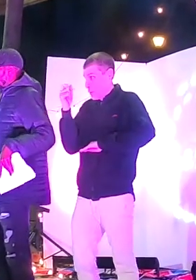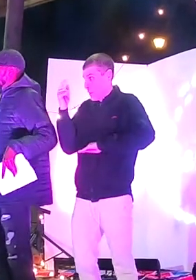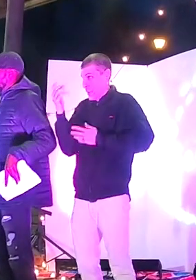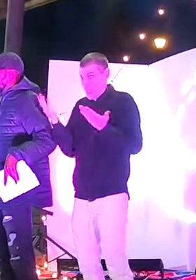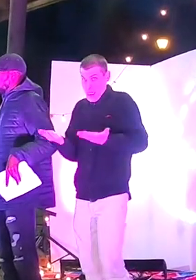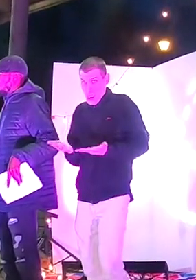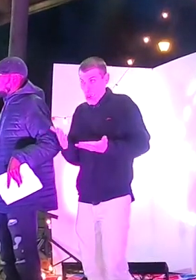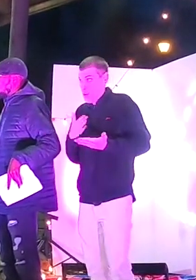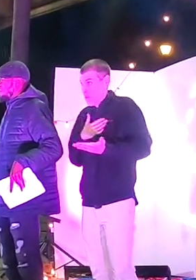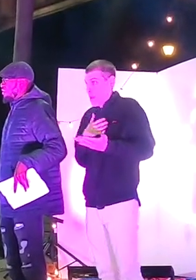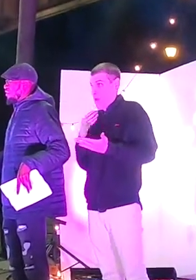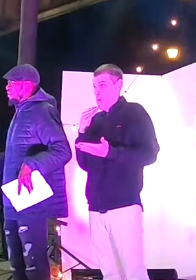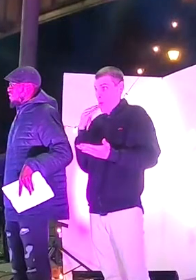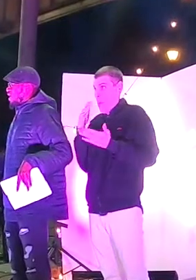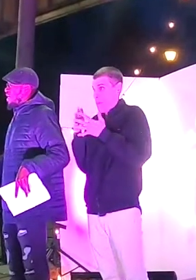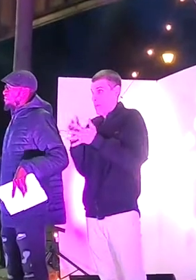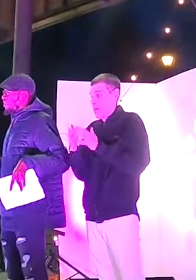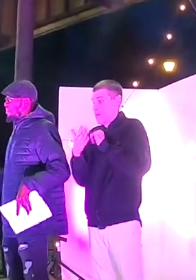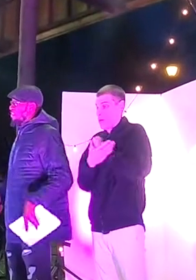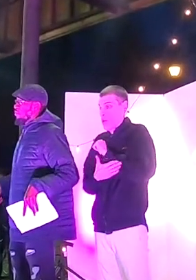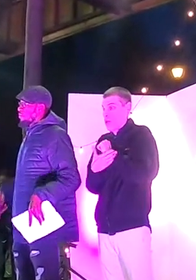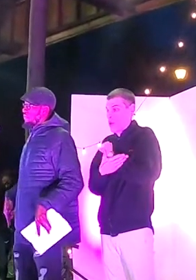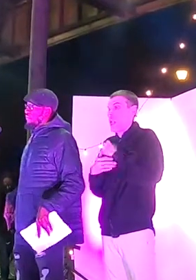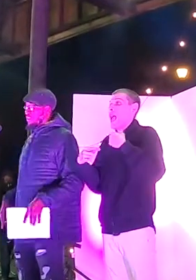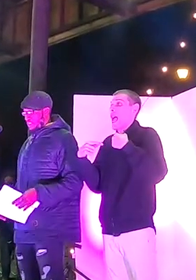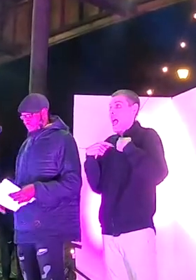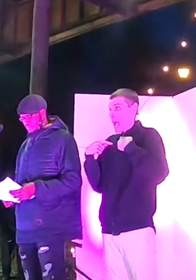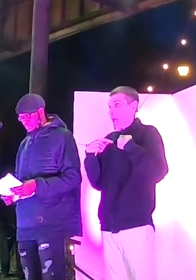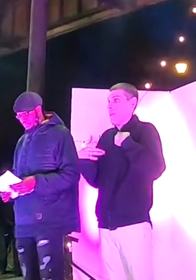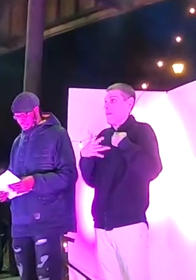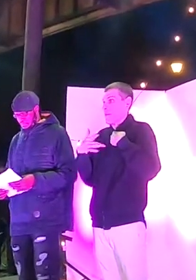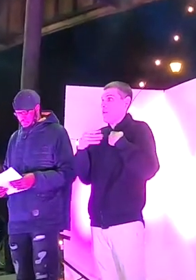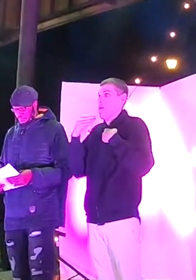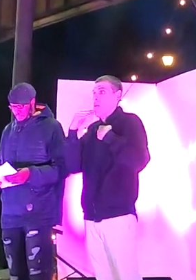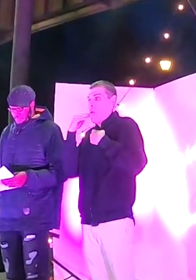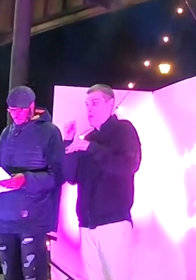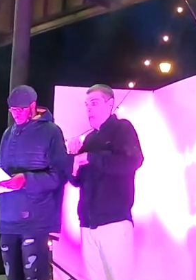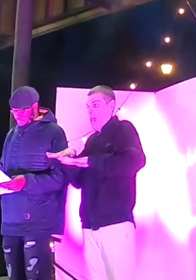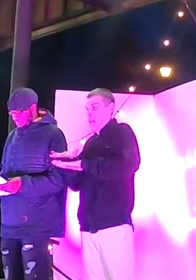in my own country, I am a domestic refugee.